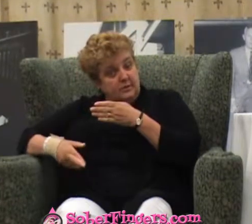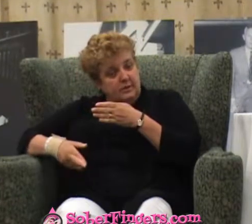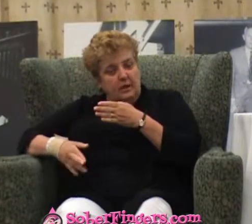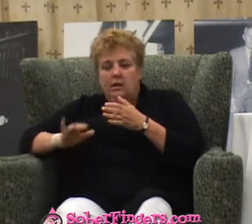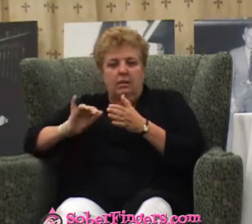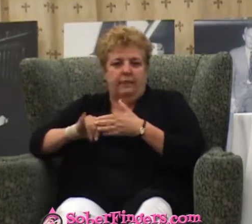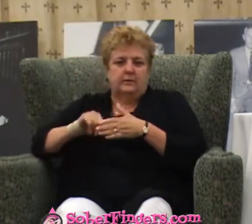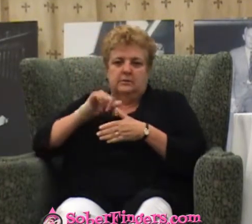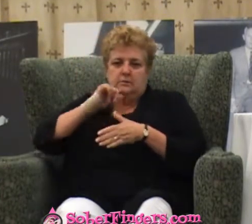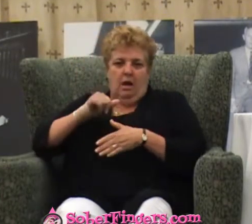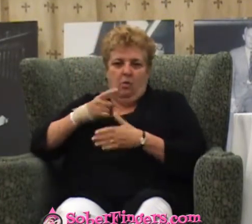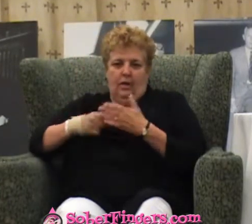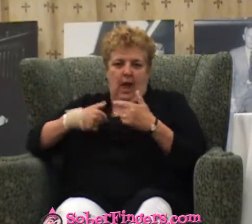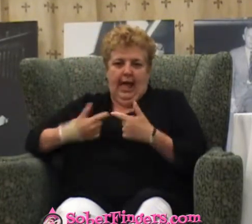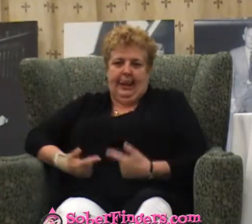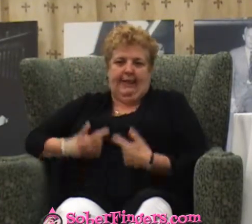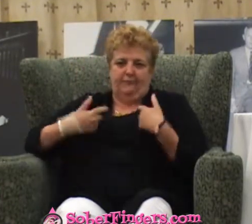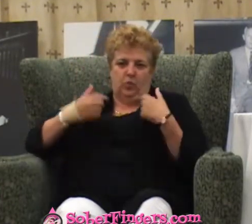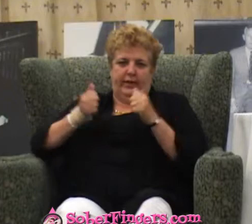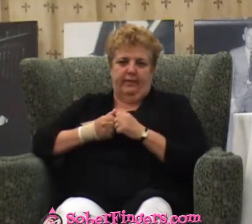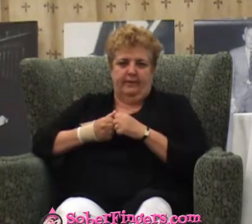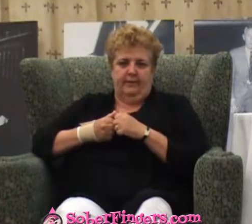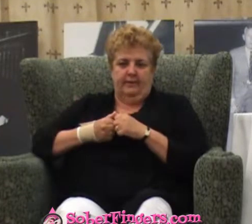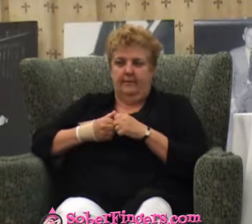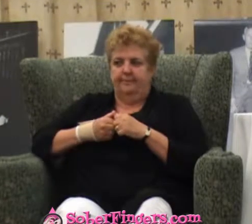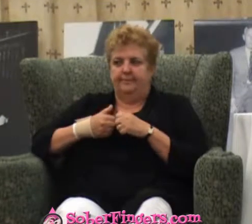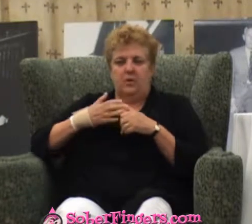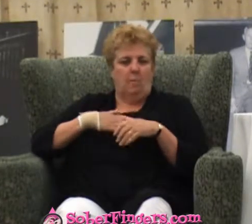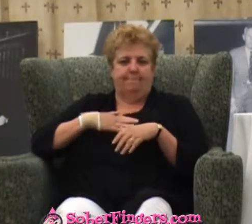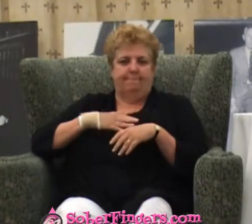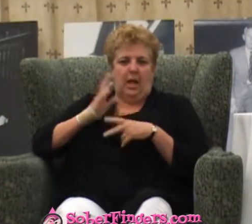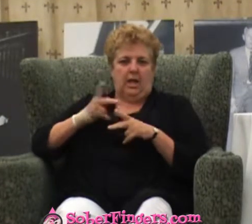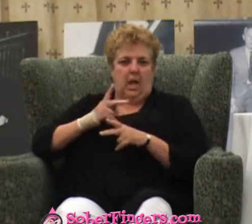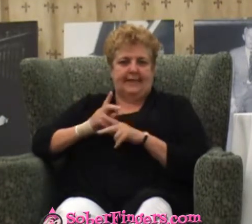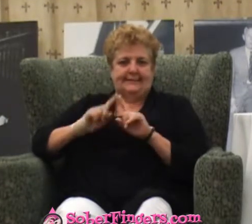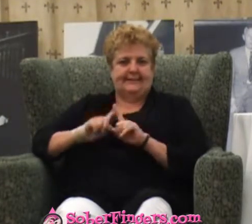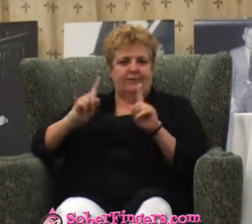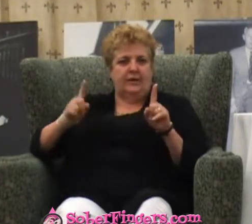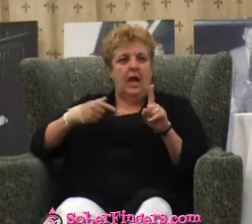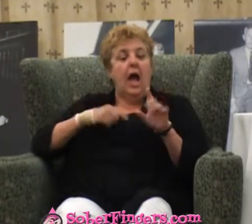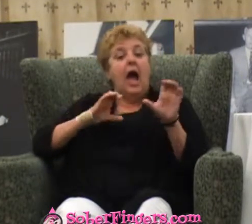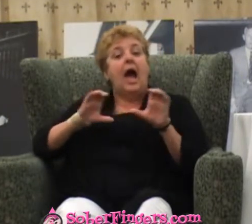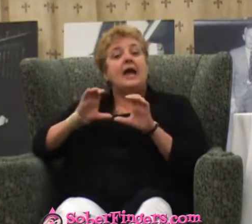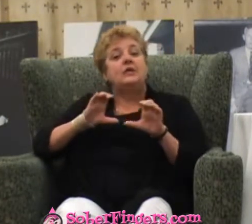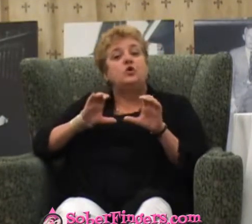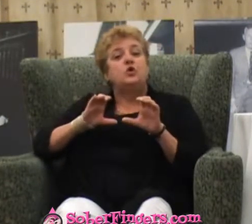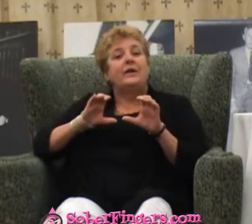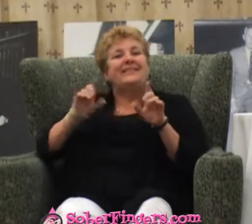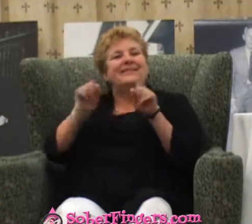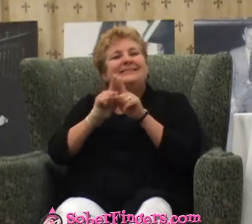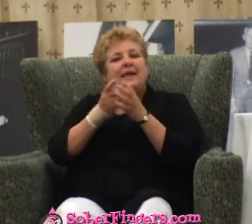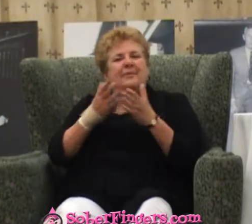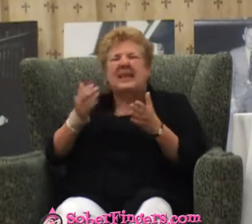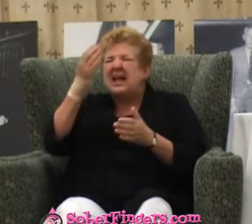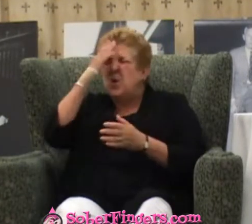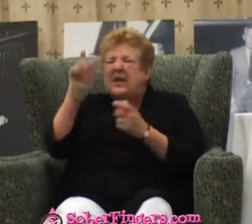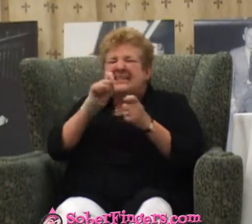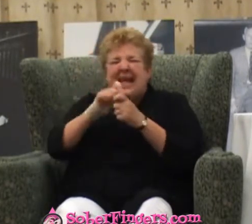insanity I live with. I have a completely different brand of insanity. It's doing the same thing, knowing exactly what's going to happen and what? Doing it